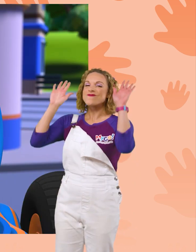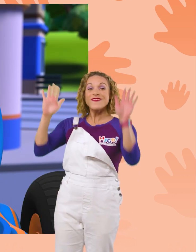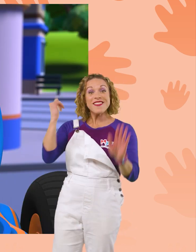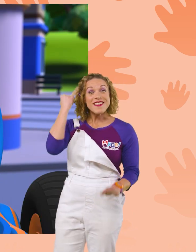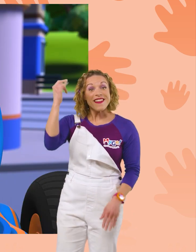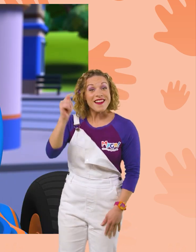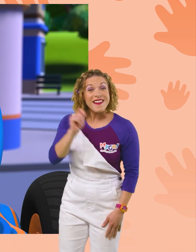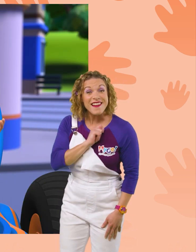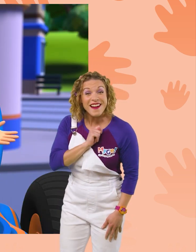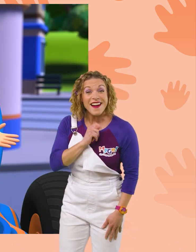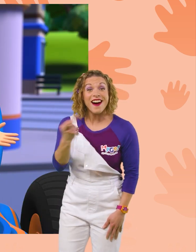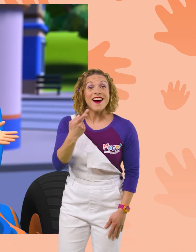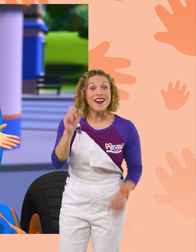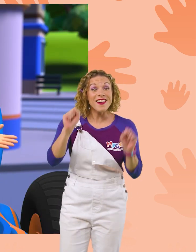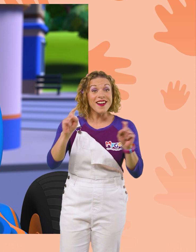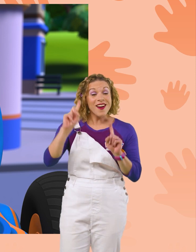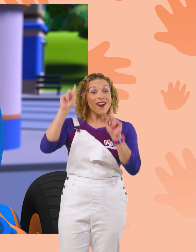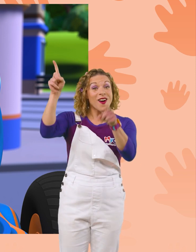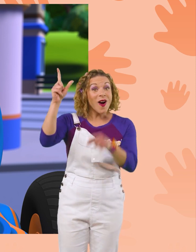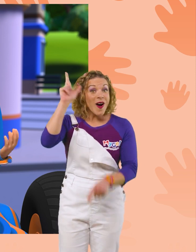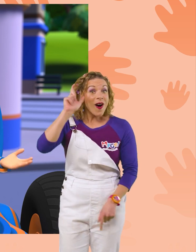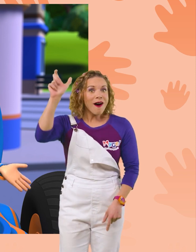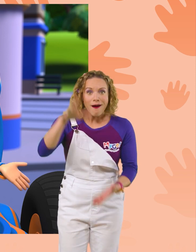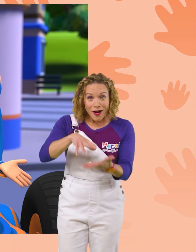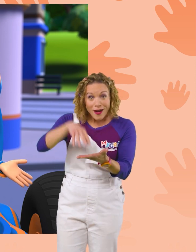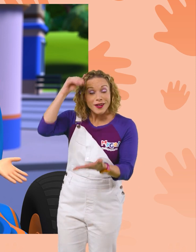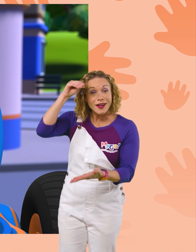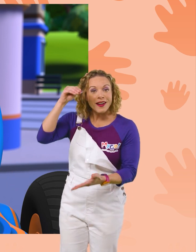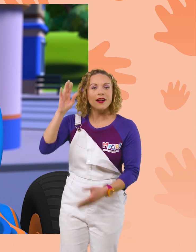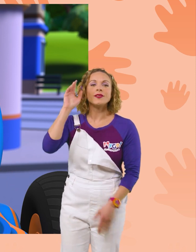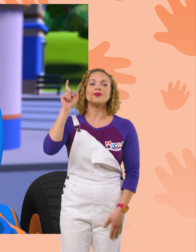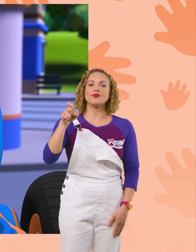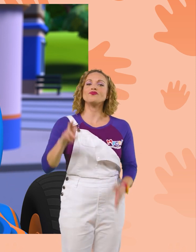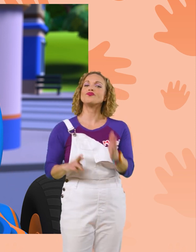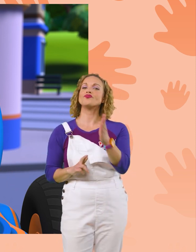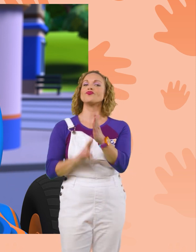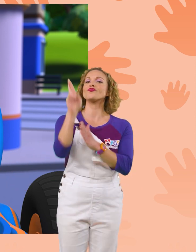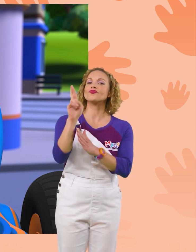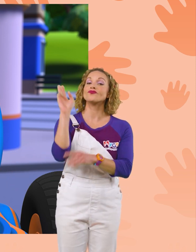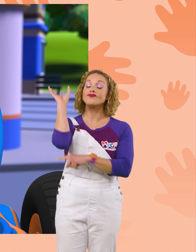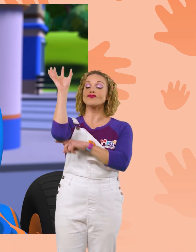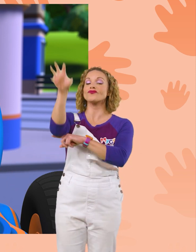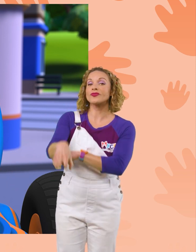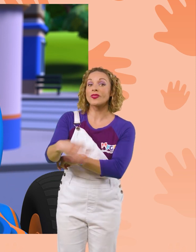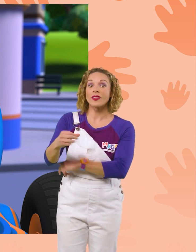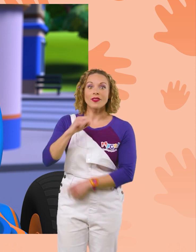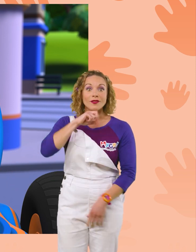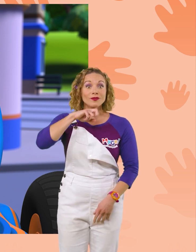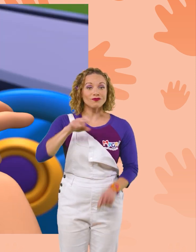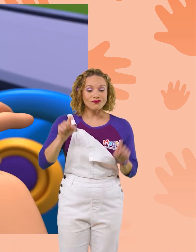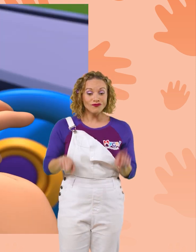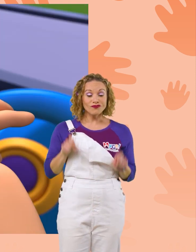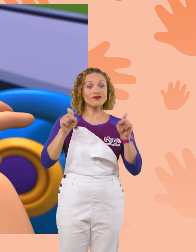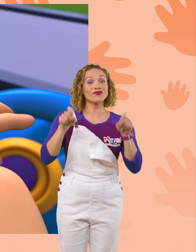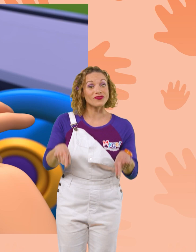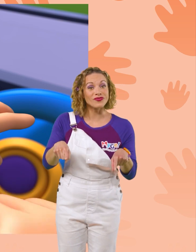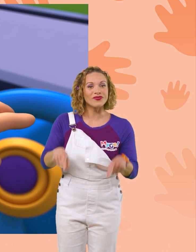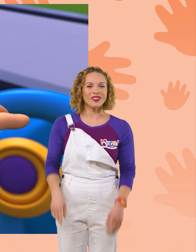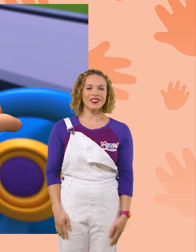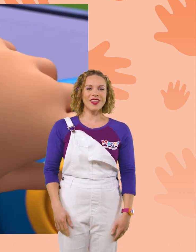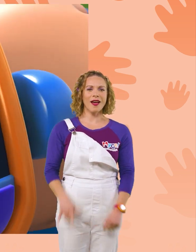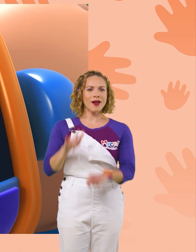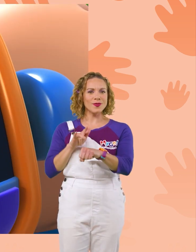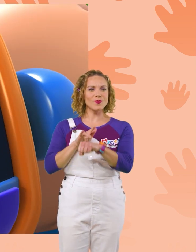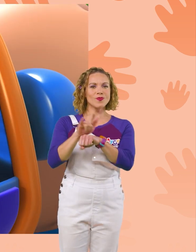Great idea, Tabs. We can go to the moon and find out. I'm gonna need a rocket booster, excavator arm, and